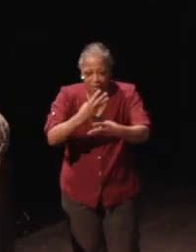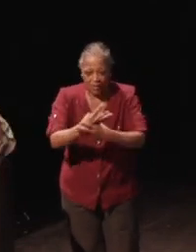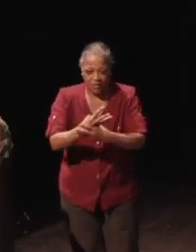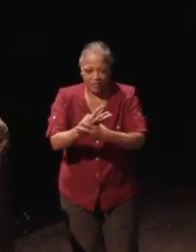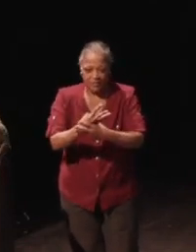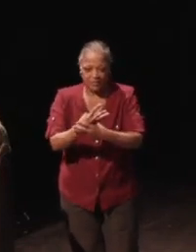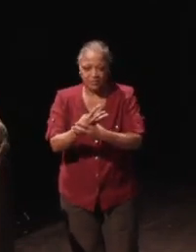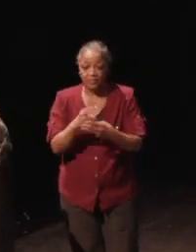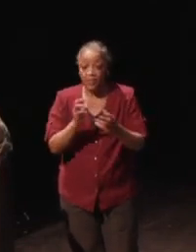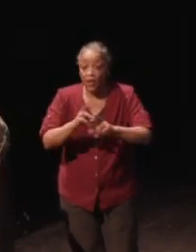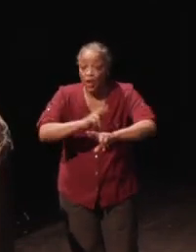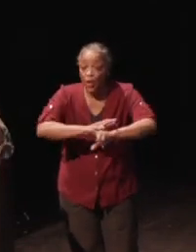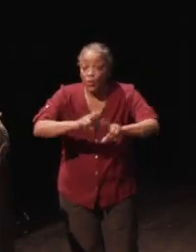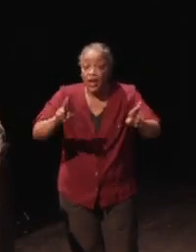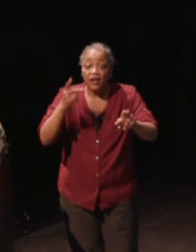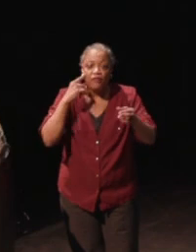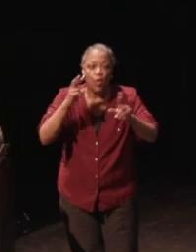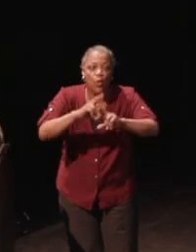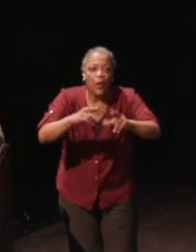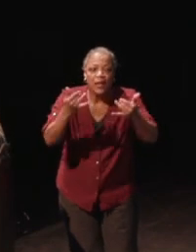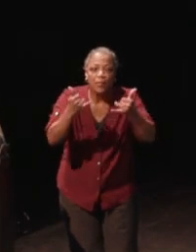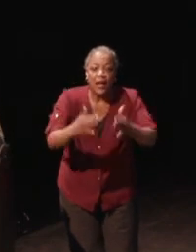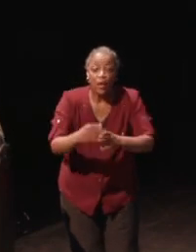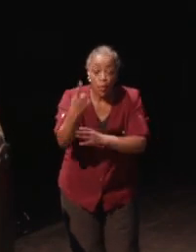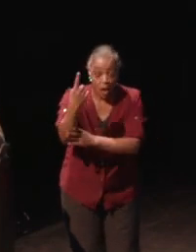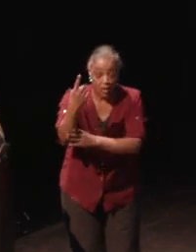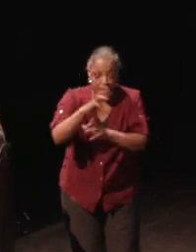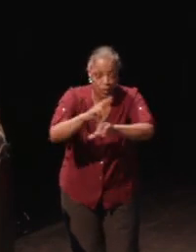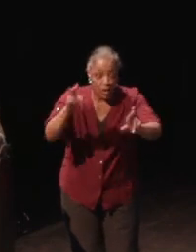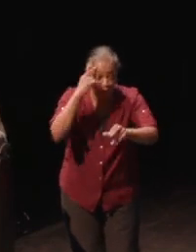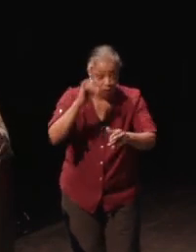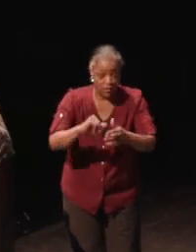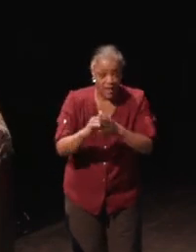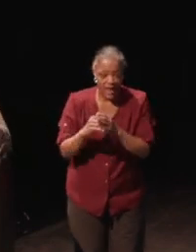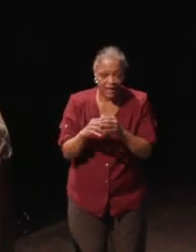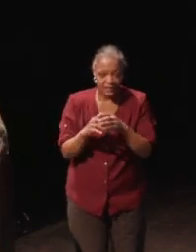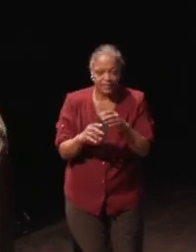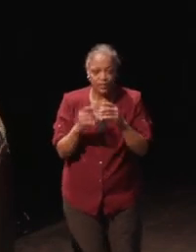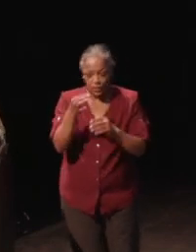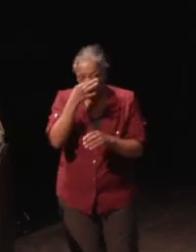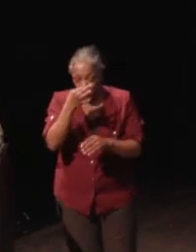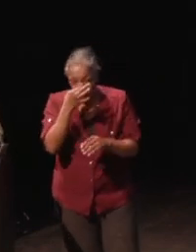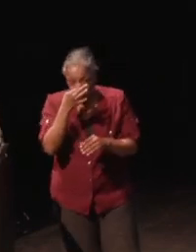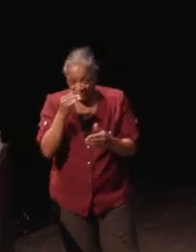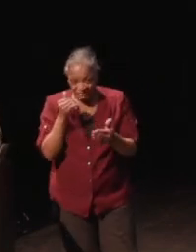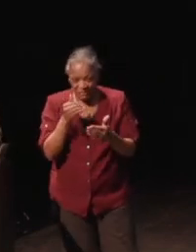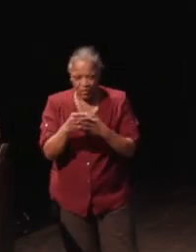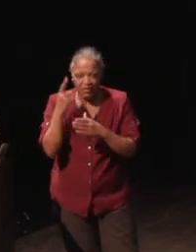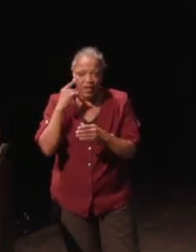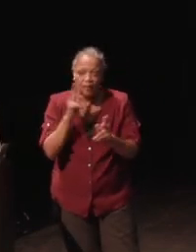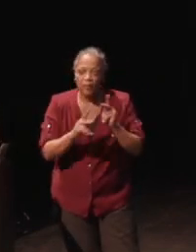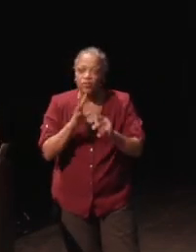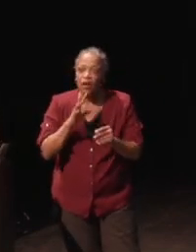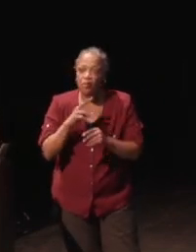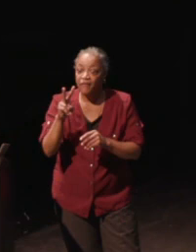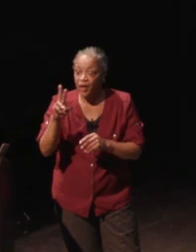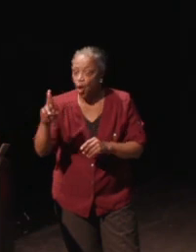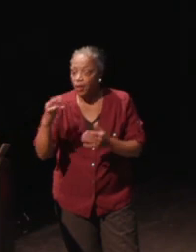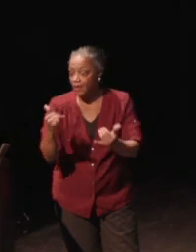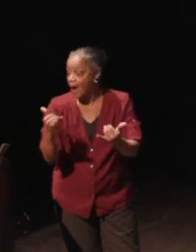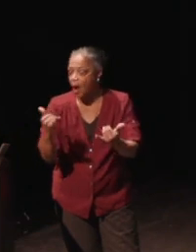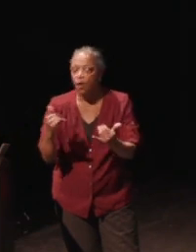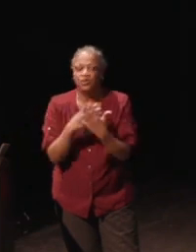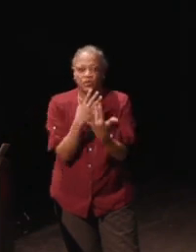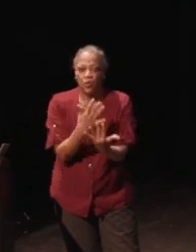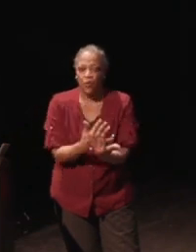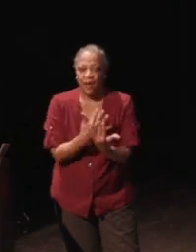so, get ready for Ready Player One, right? That's coming out in just a few weeks. And if you think people are talking about virtual reality